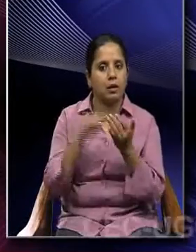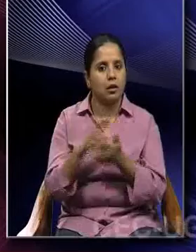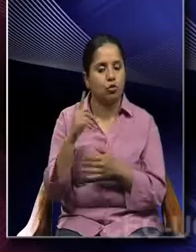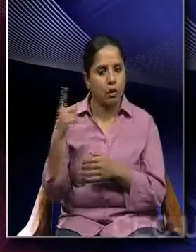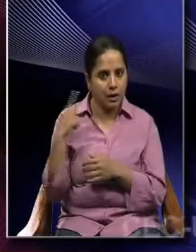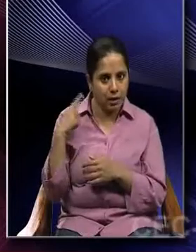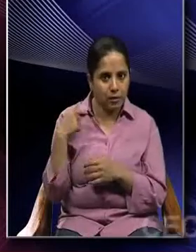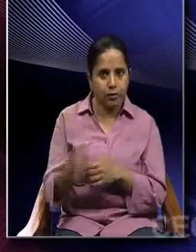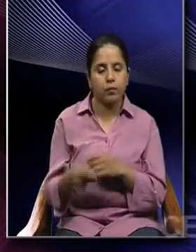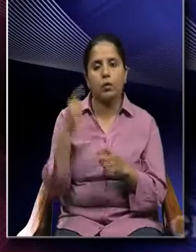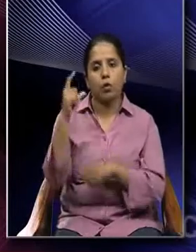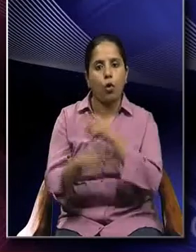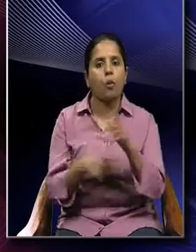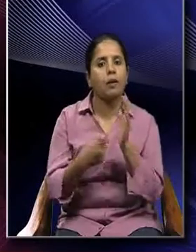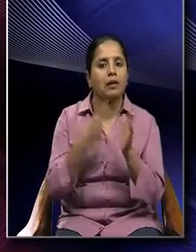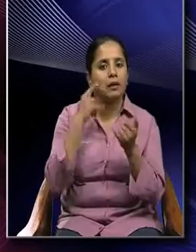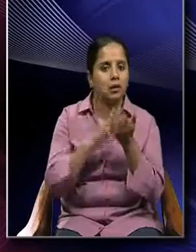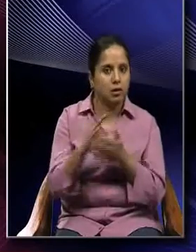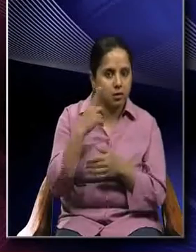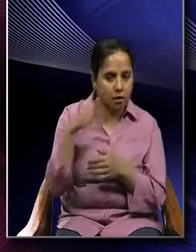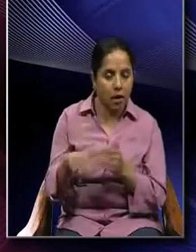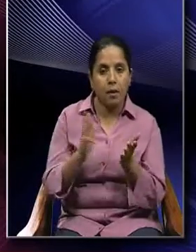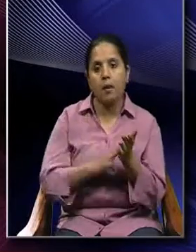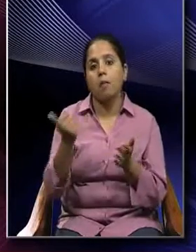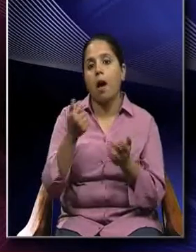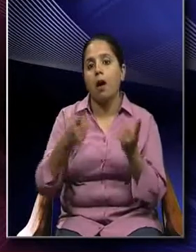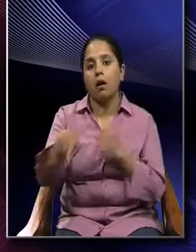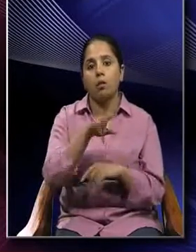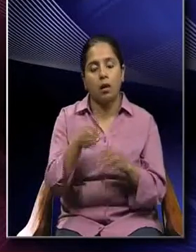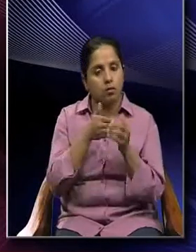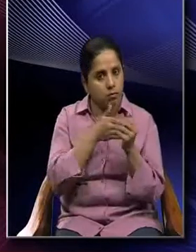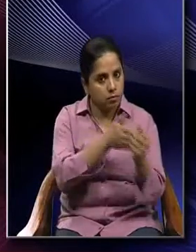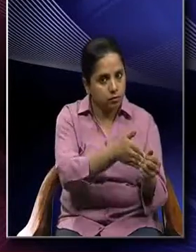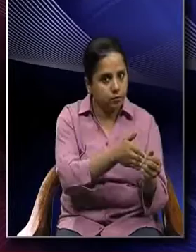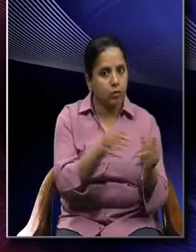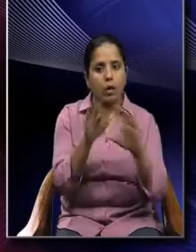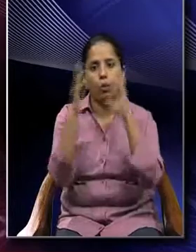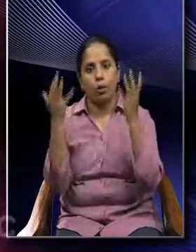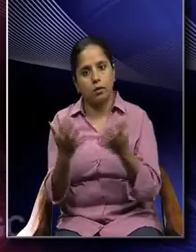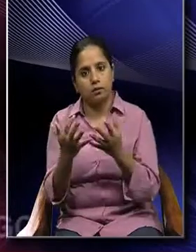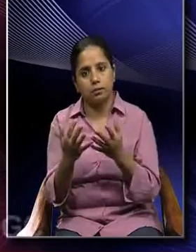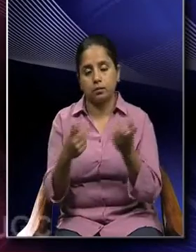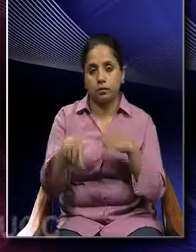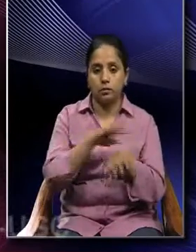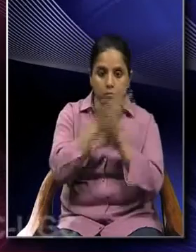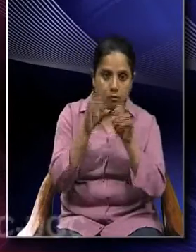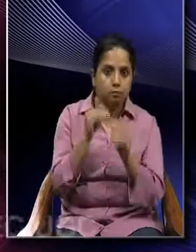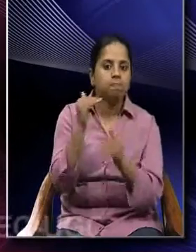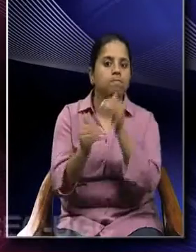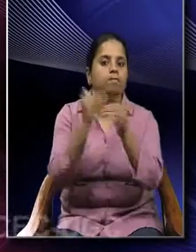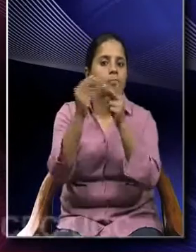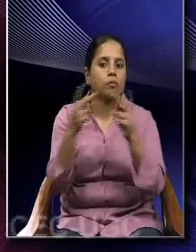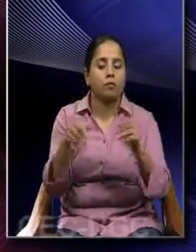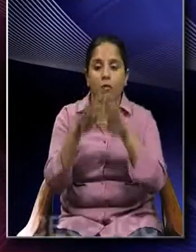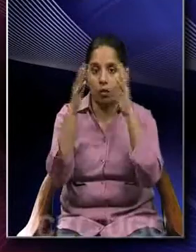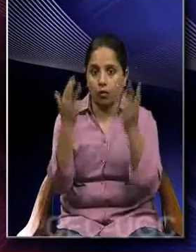of corporate Rishis. And the Rishi managers, they are supposed to lead the nations and the world towards holistic progress. So the